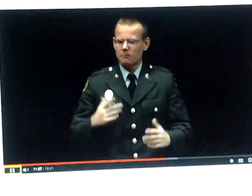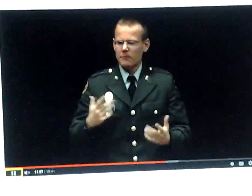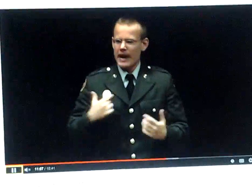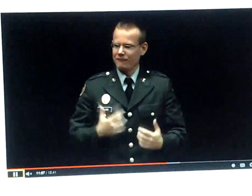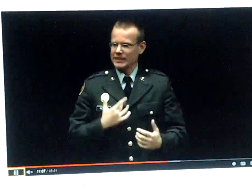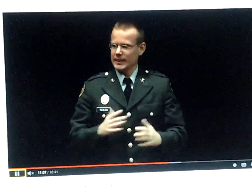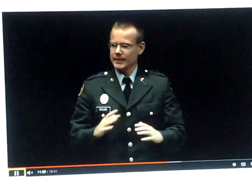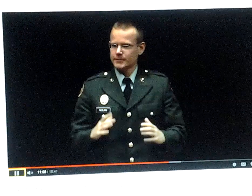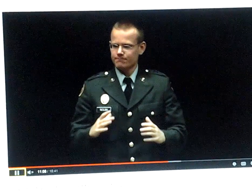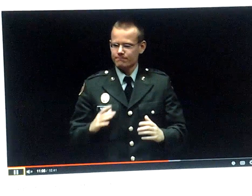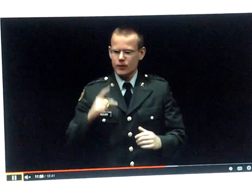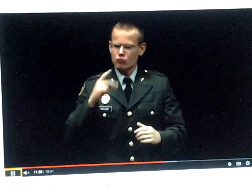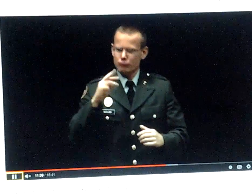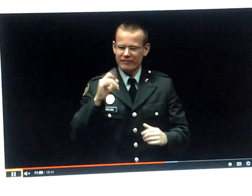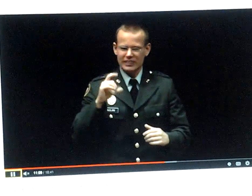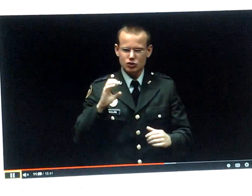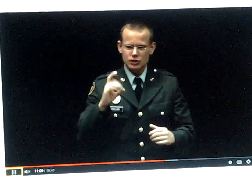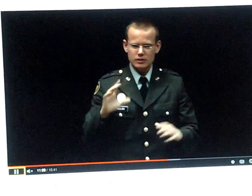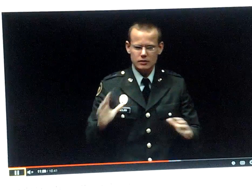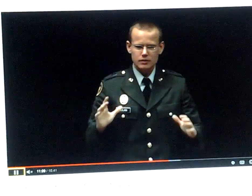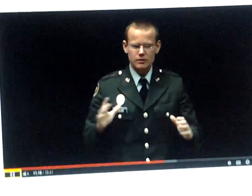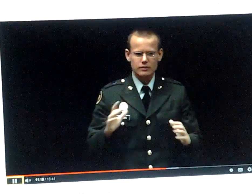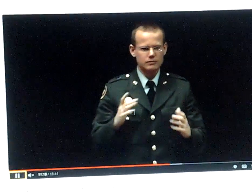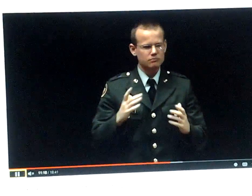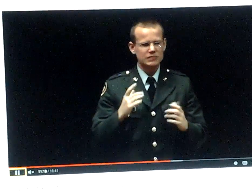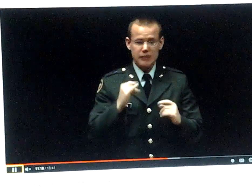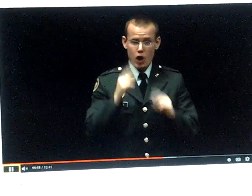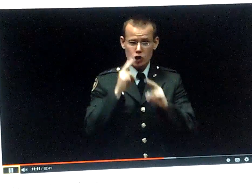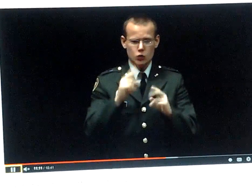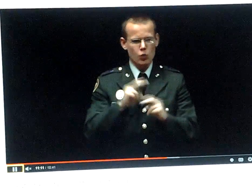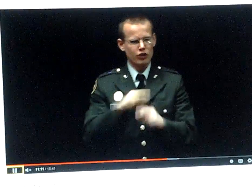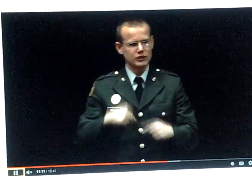So every morning I get up and I put on the uniform.